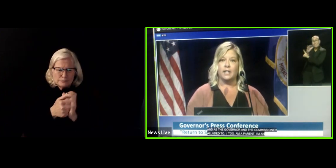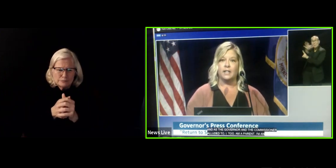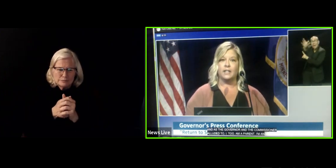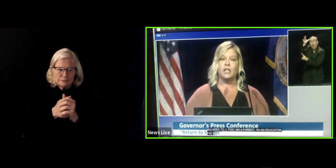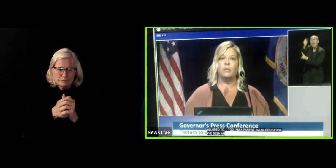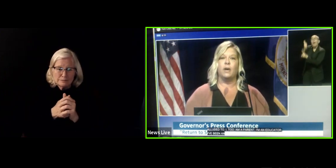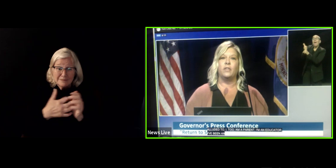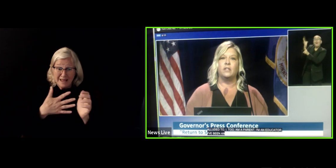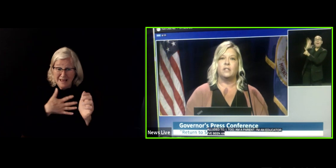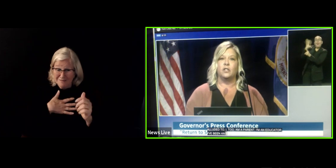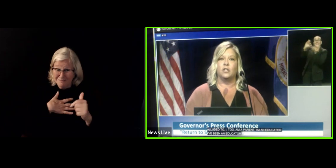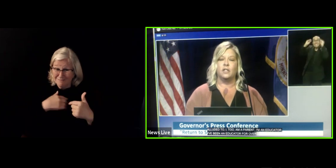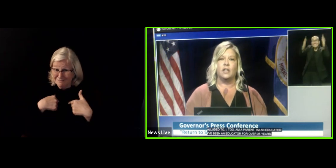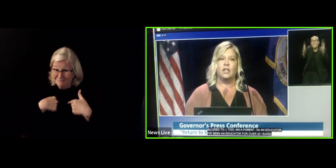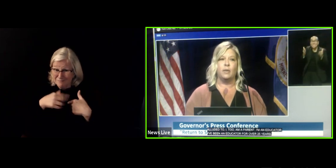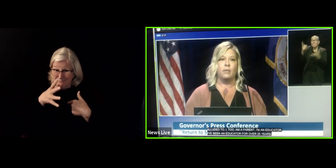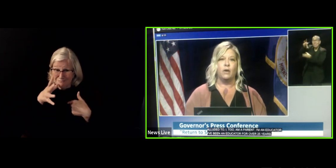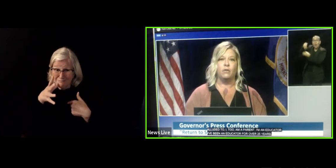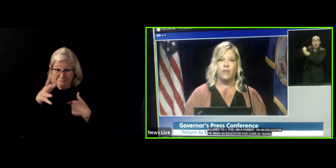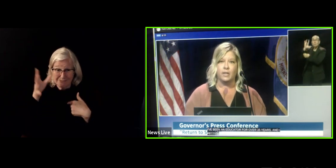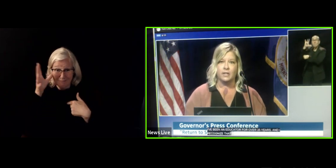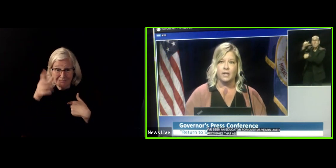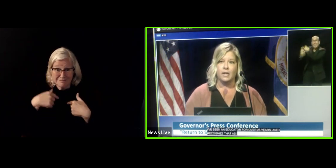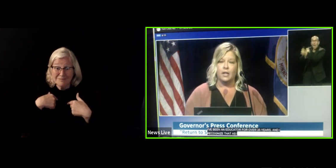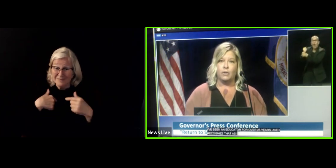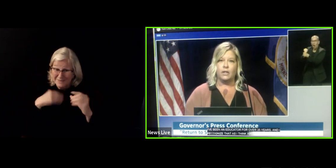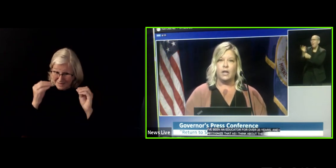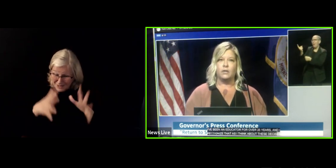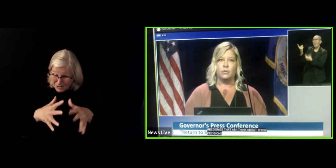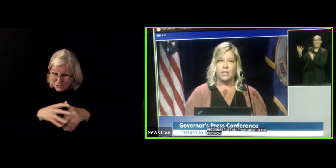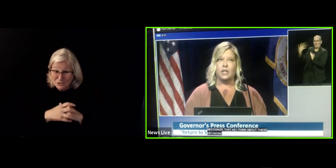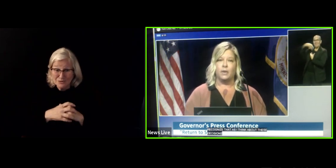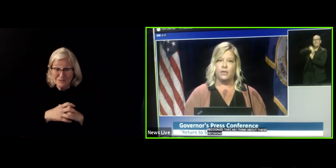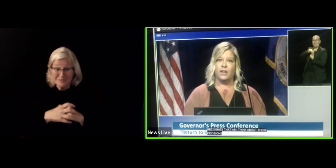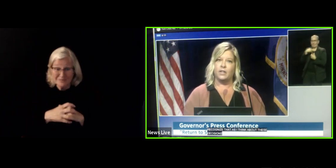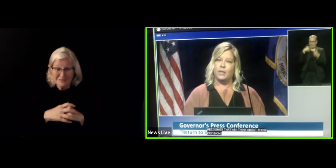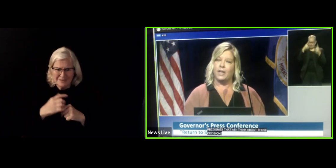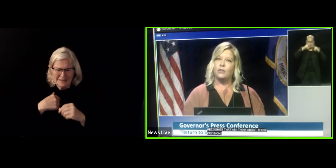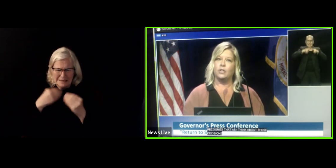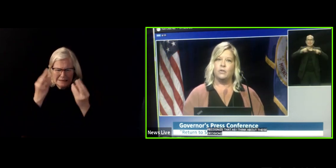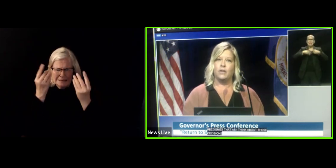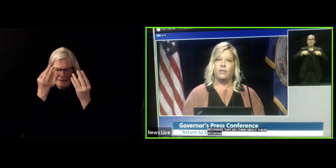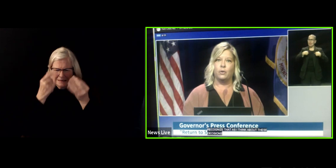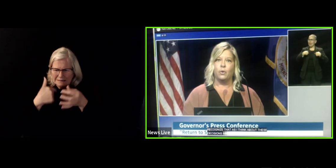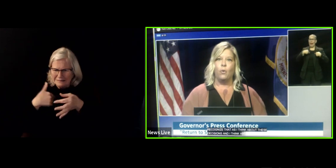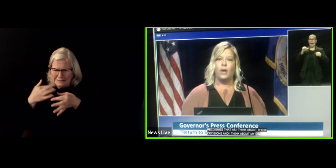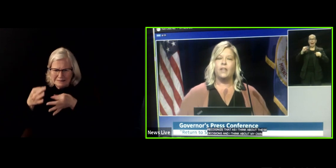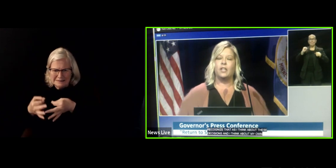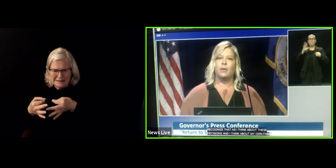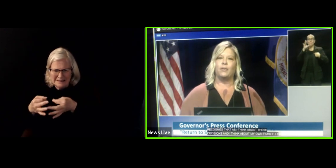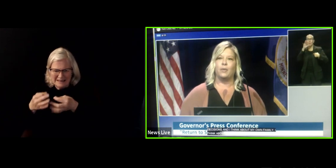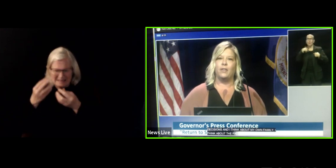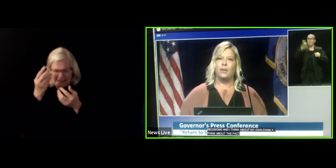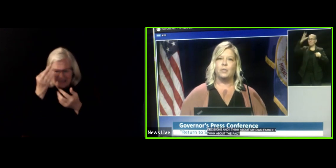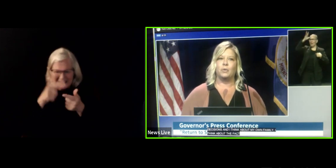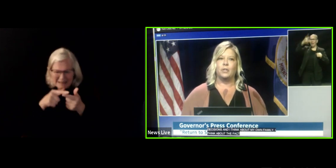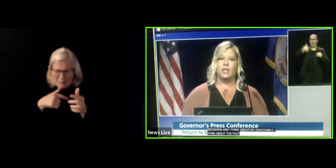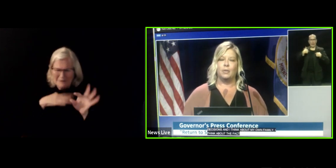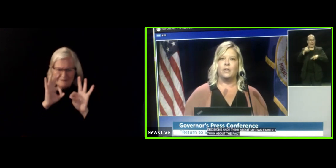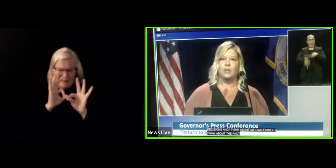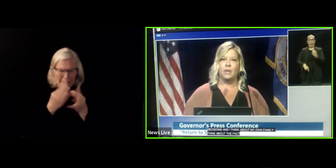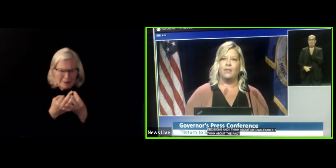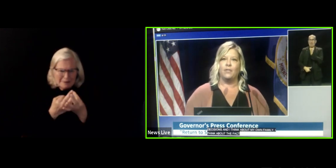that as I think about these decisions and I think about my own families, I think about the fact that we can't only do that for what I think about for my families, but we're